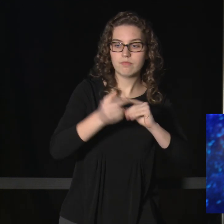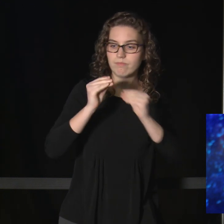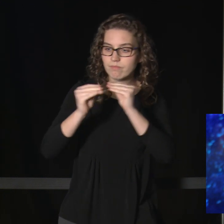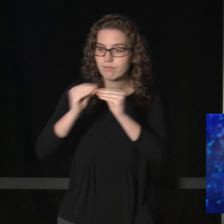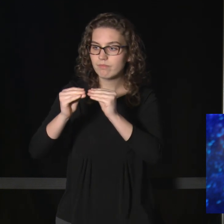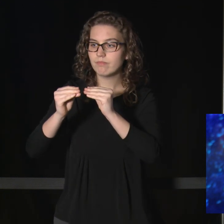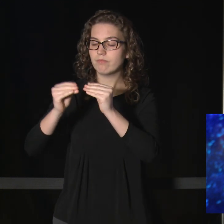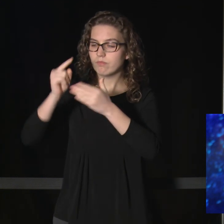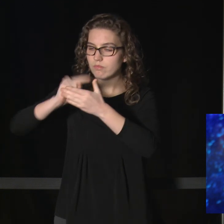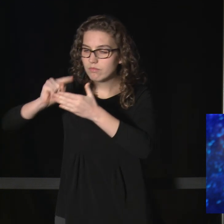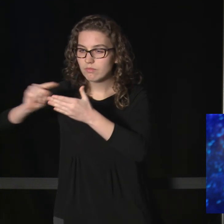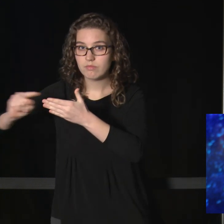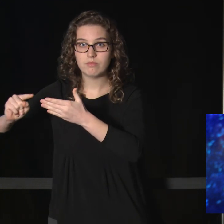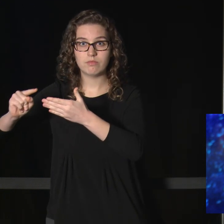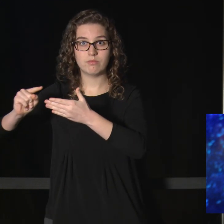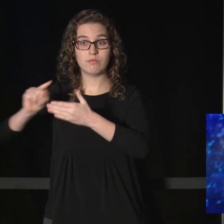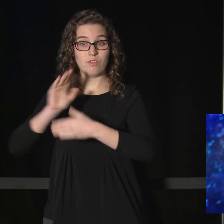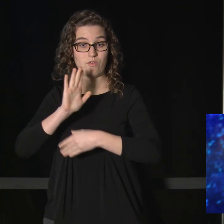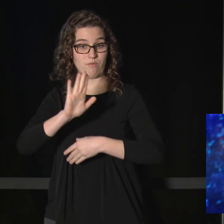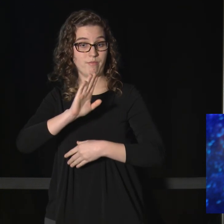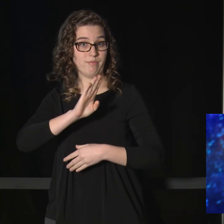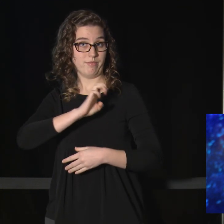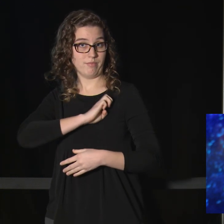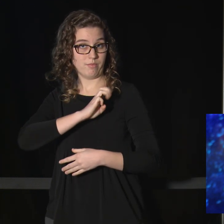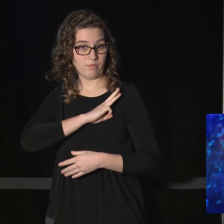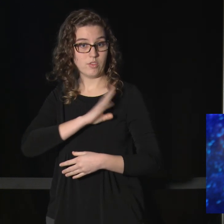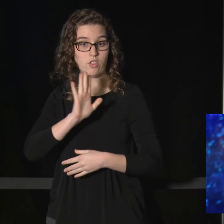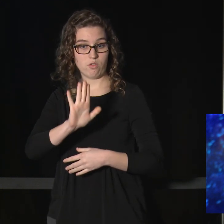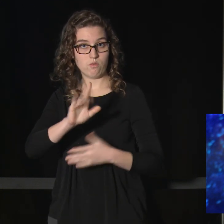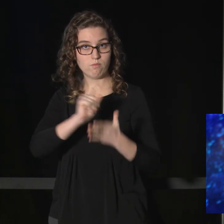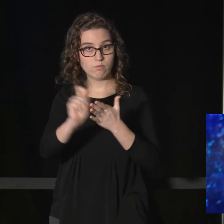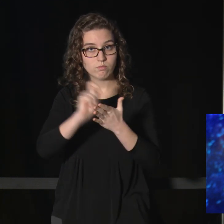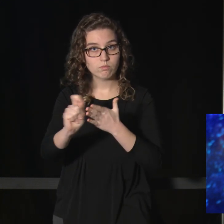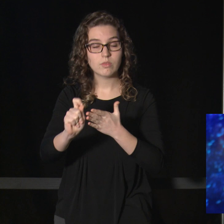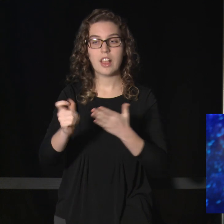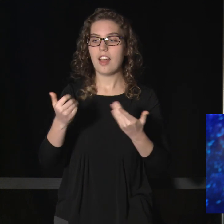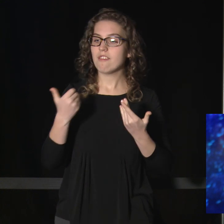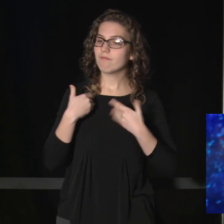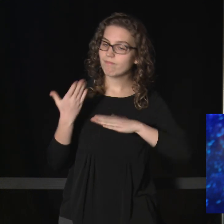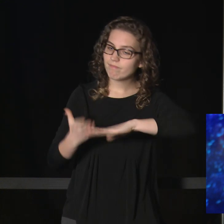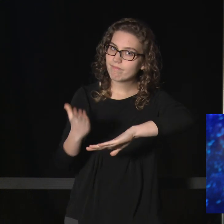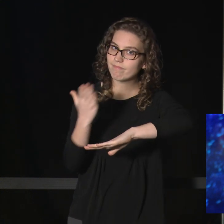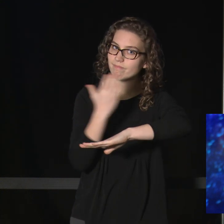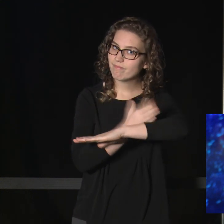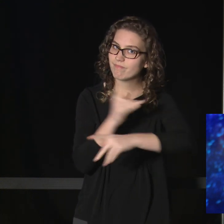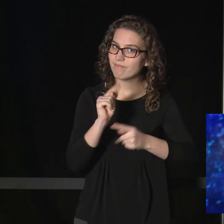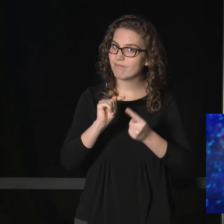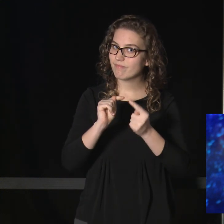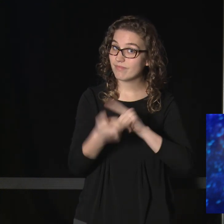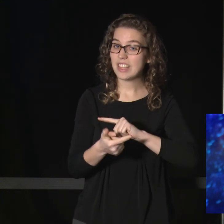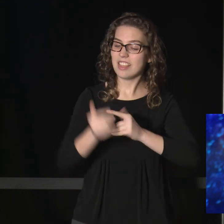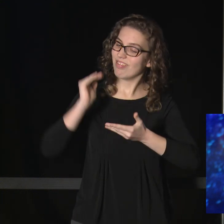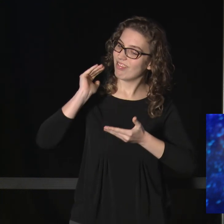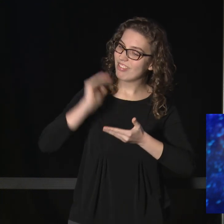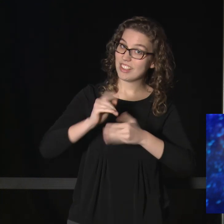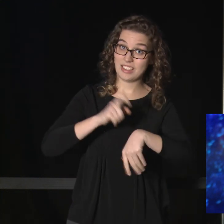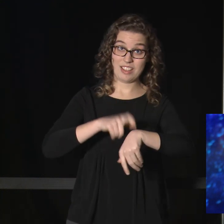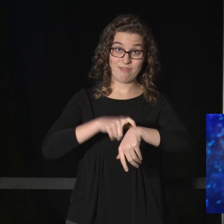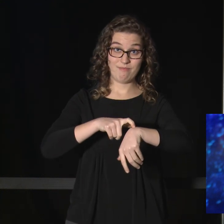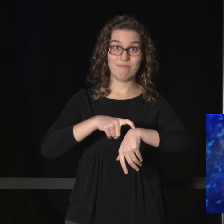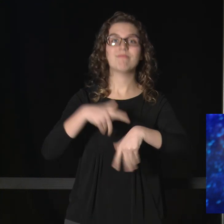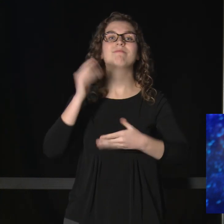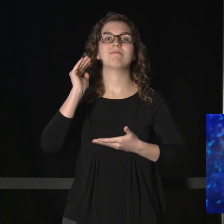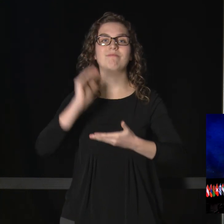Ellen White's writings, which means we have an improved translation in less time and less cost,